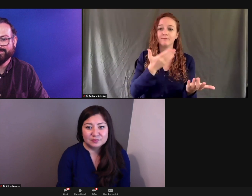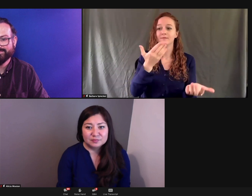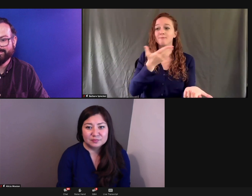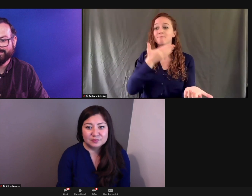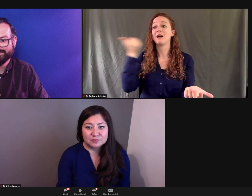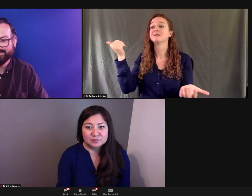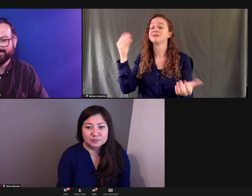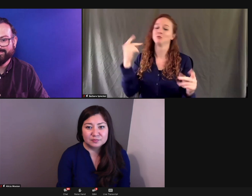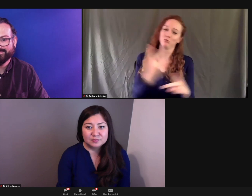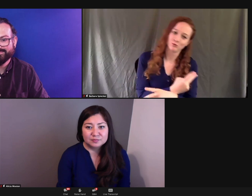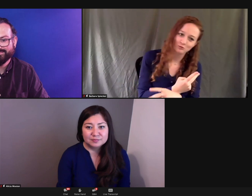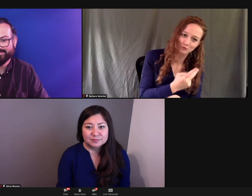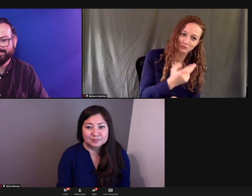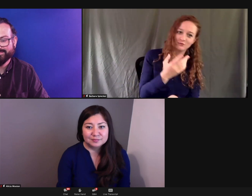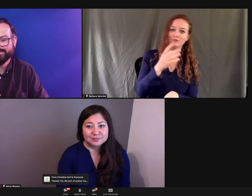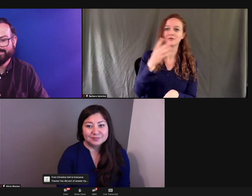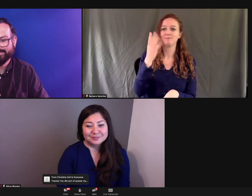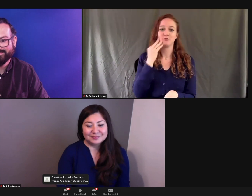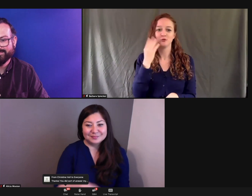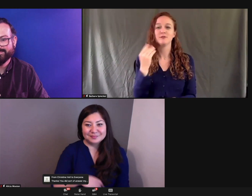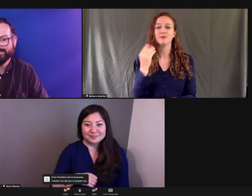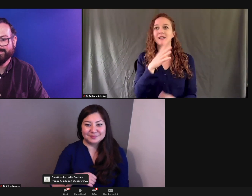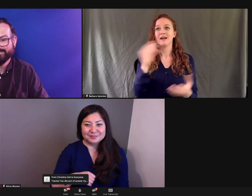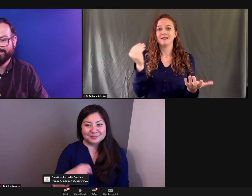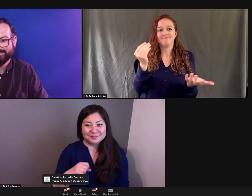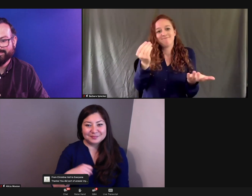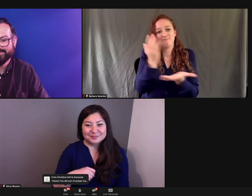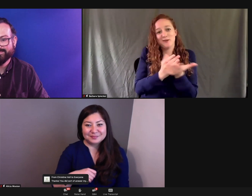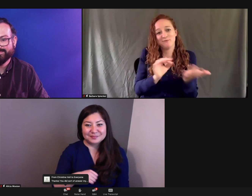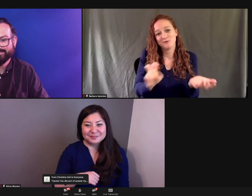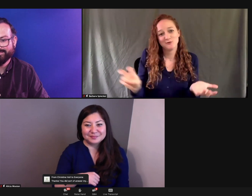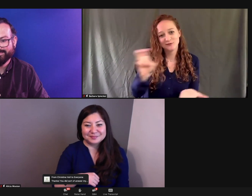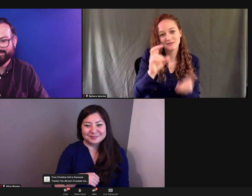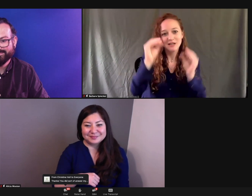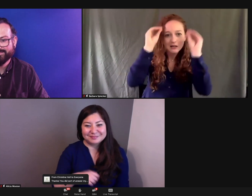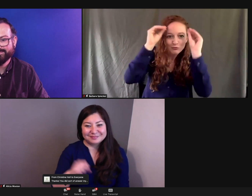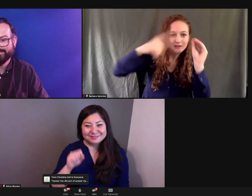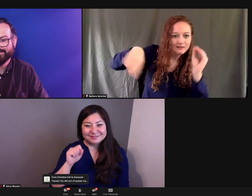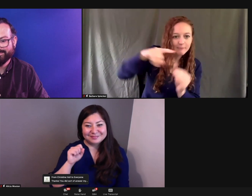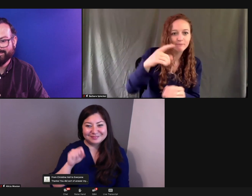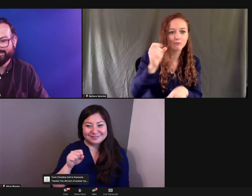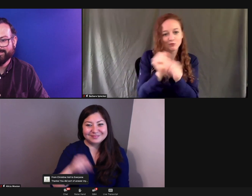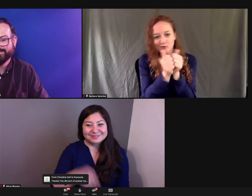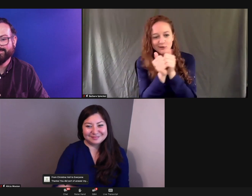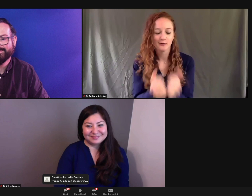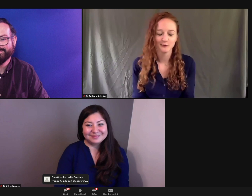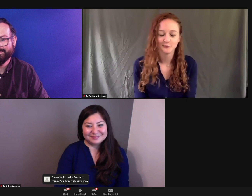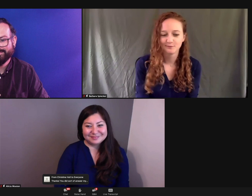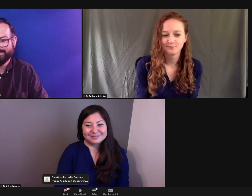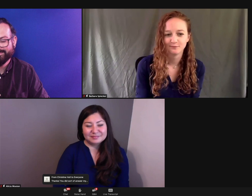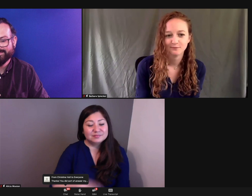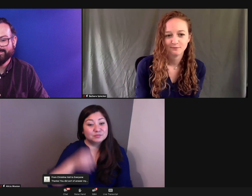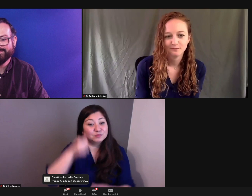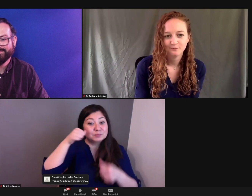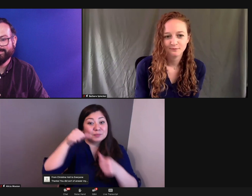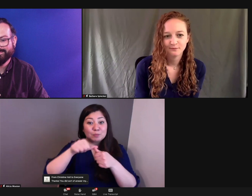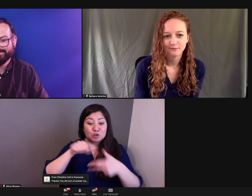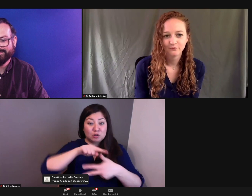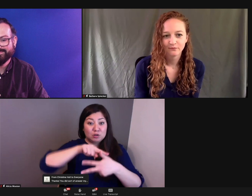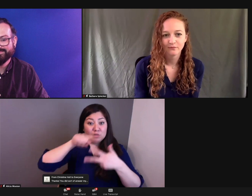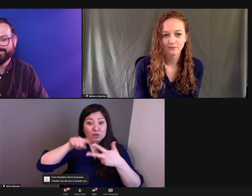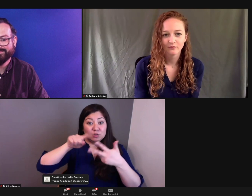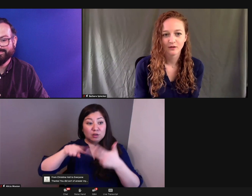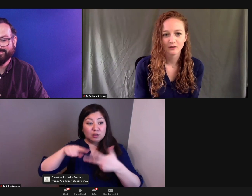watch all day, day in and day out, and to be able to retain information and understand it that way. And this isn't a blame on